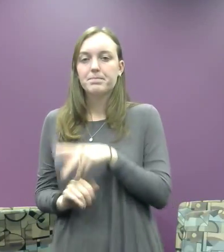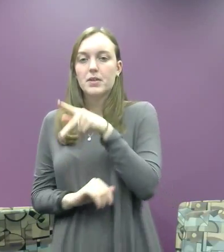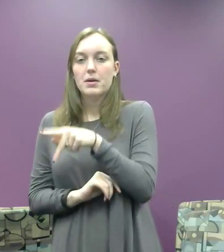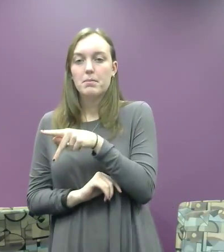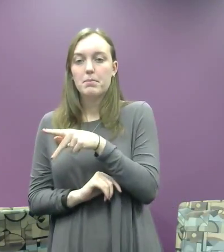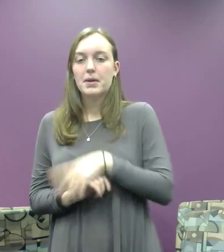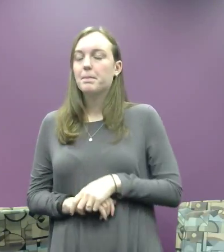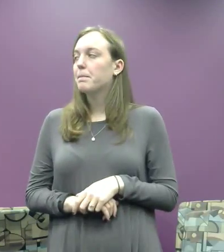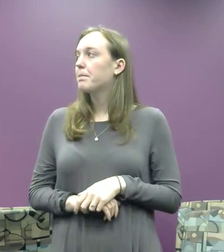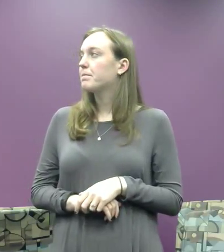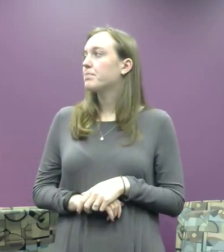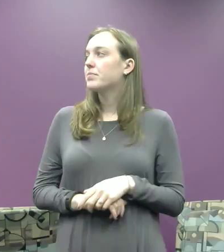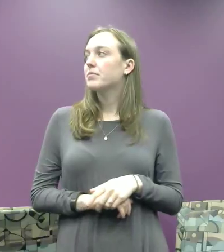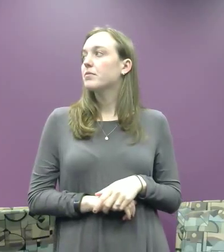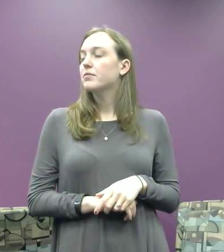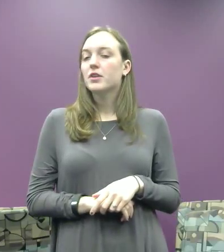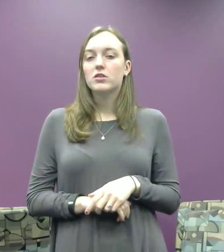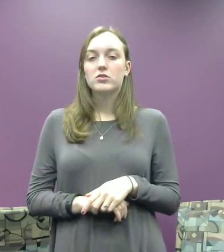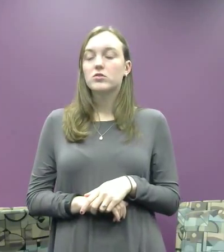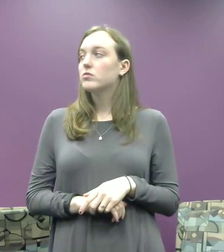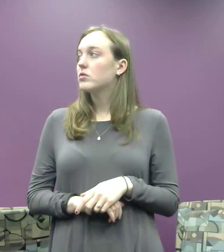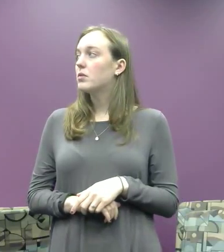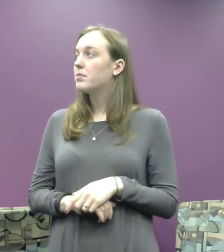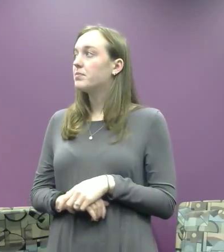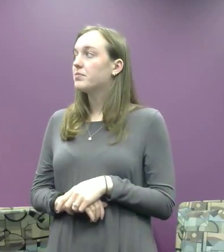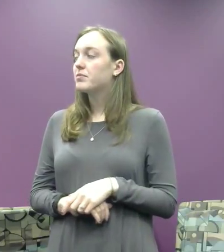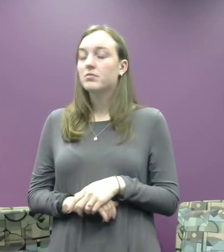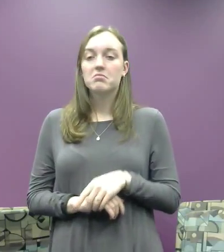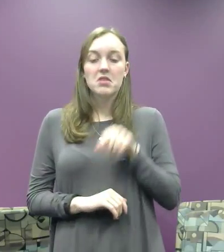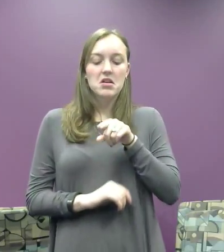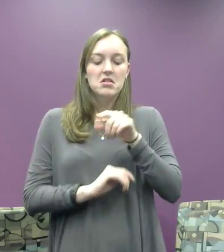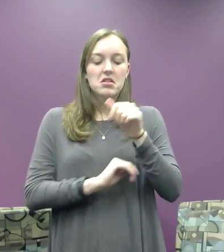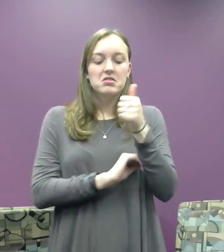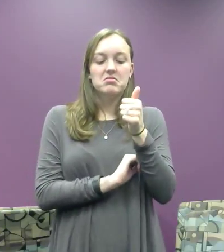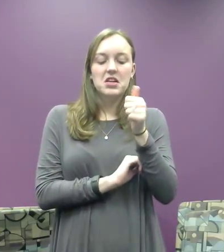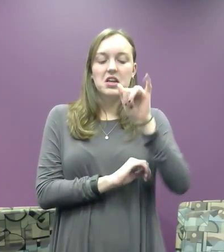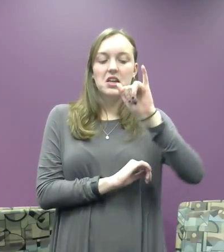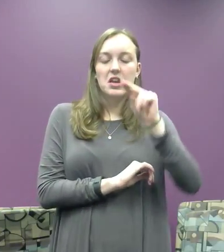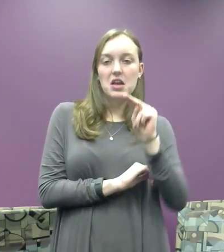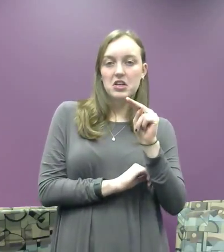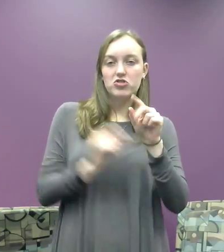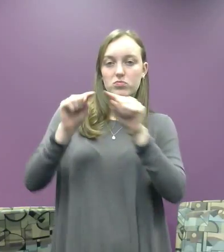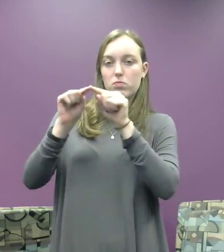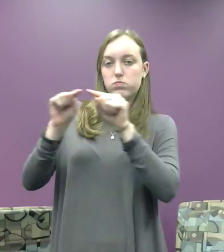now let's suppose it's 10 inches. How many segments, 1 inch long, will fit there?